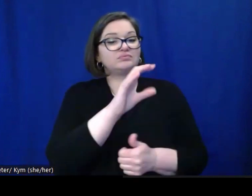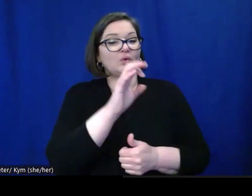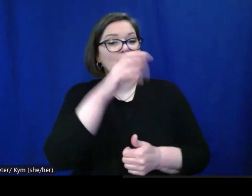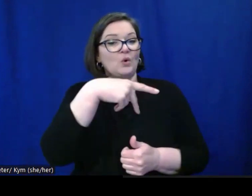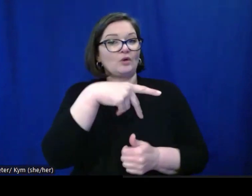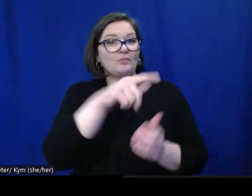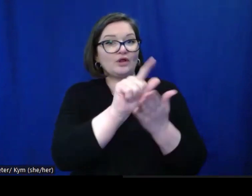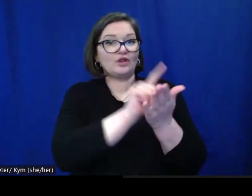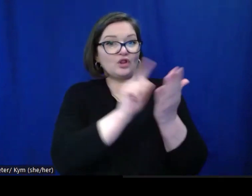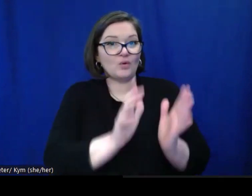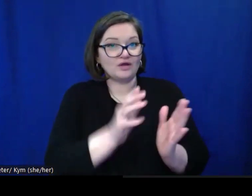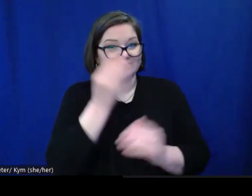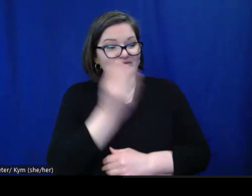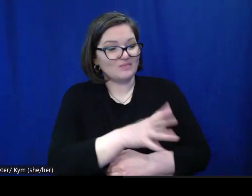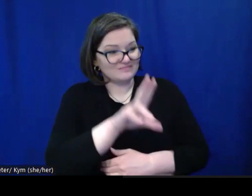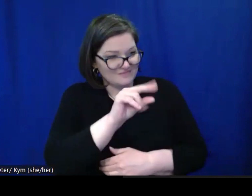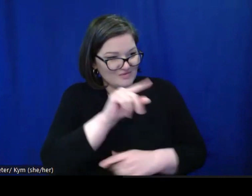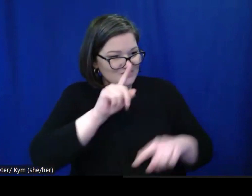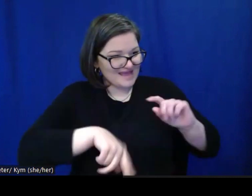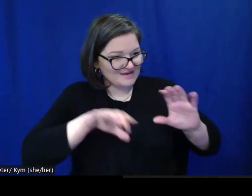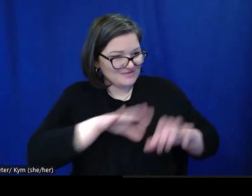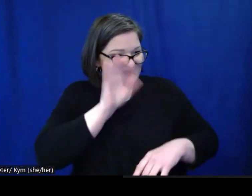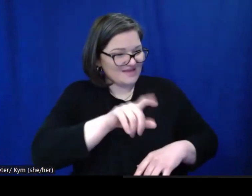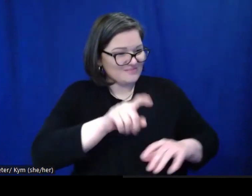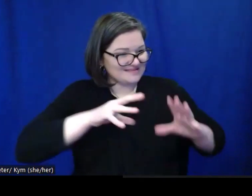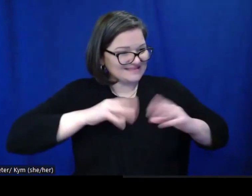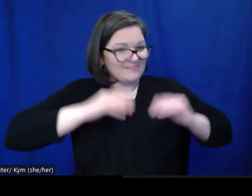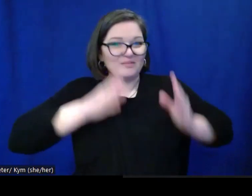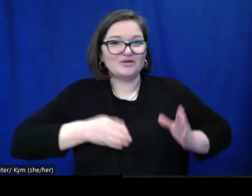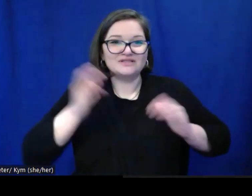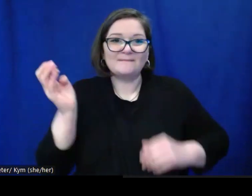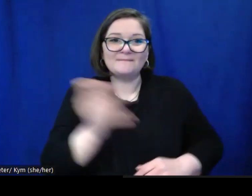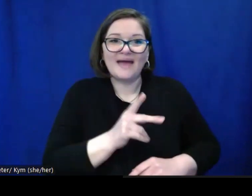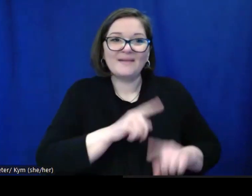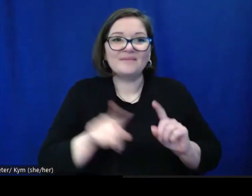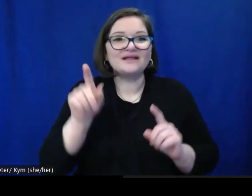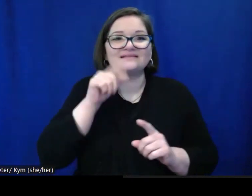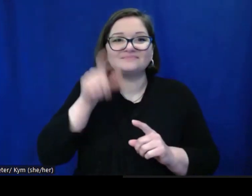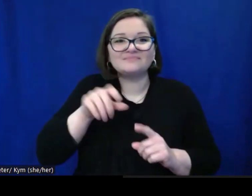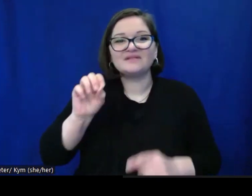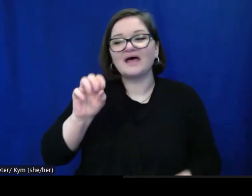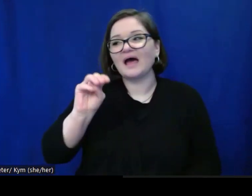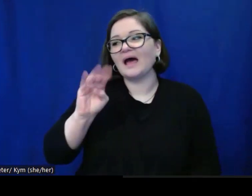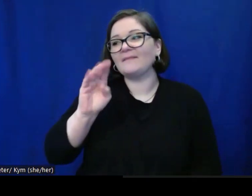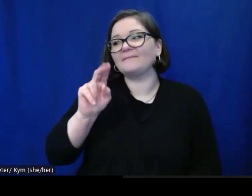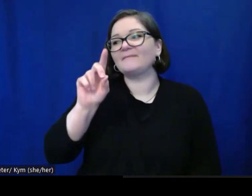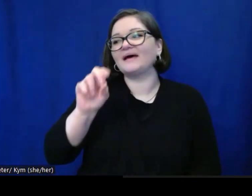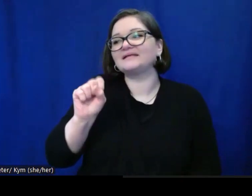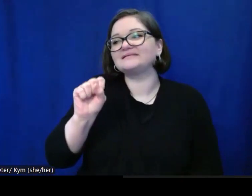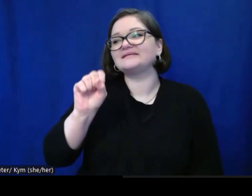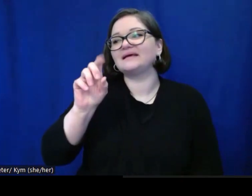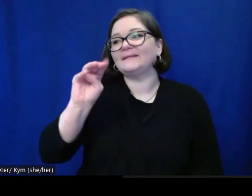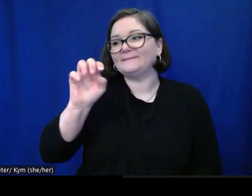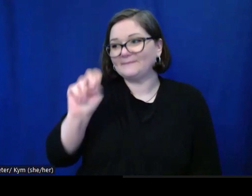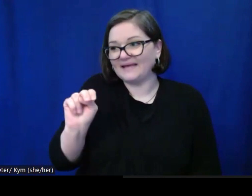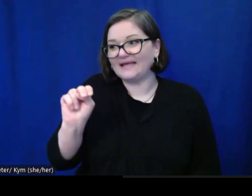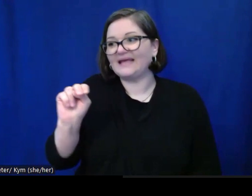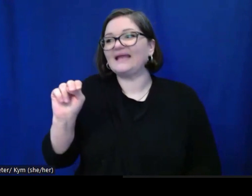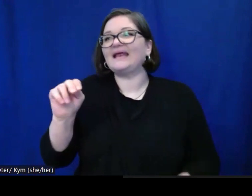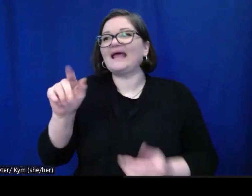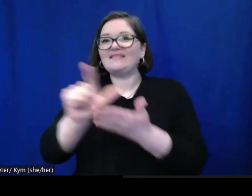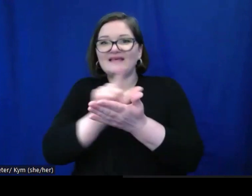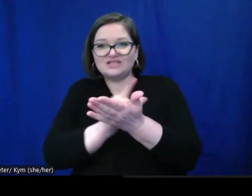do that. You've got to take the person back. But it shouldn't be the ombudsman and the legal aid attorney having to fight.